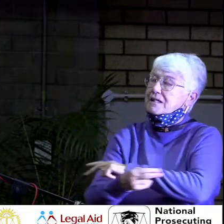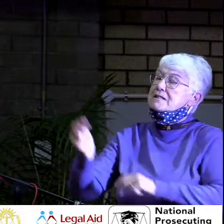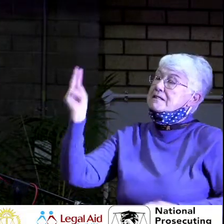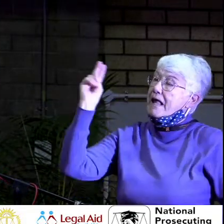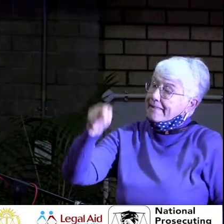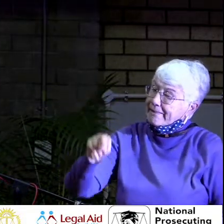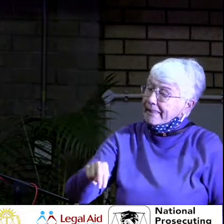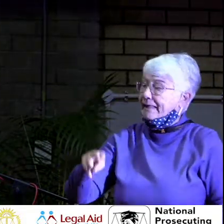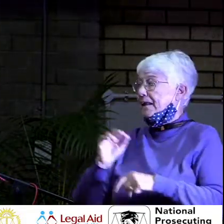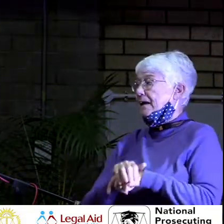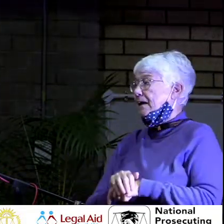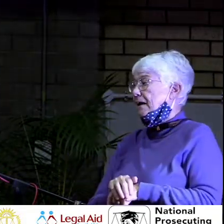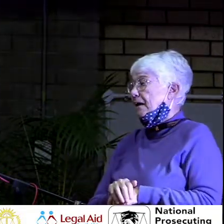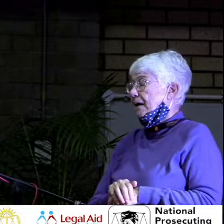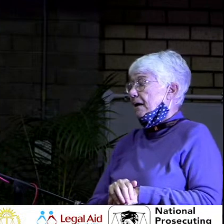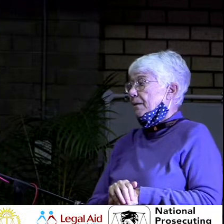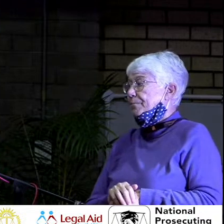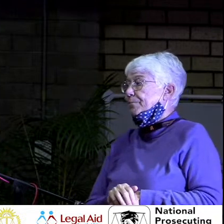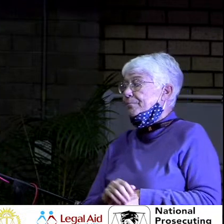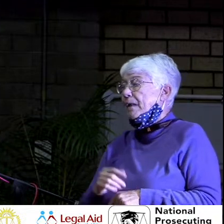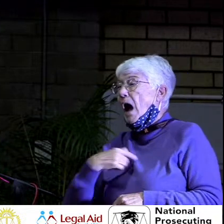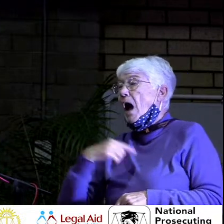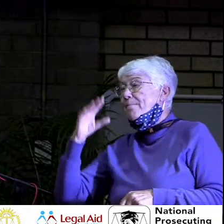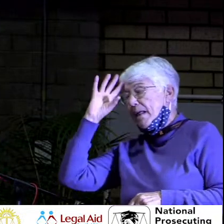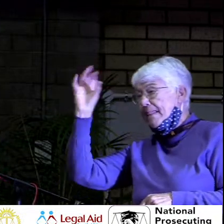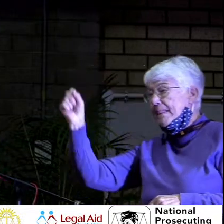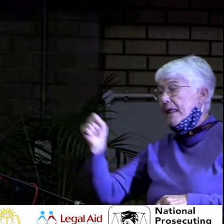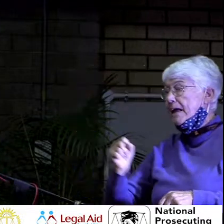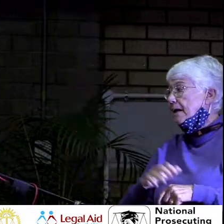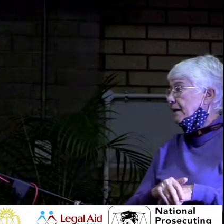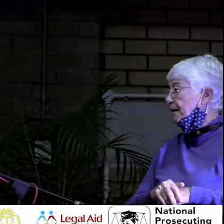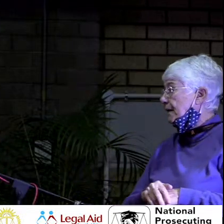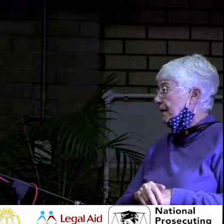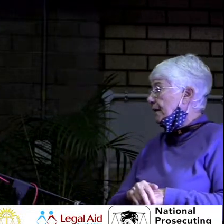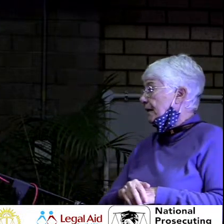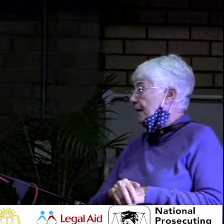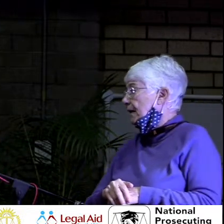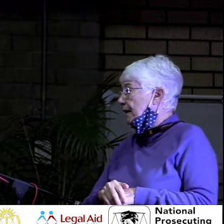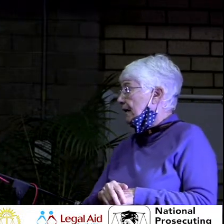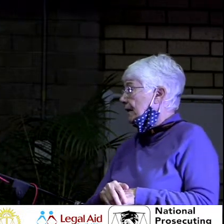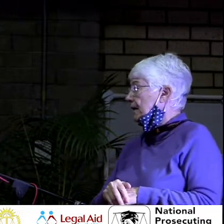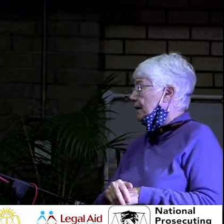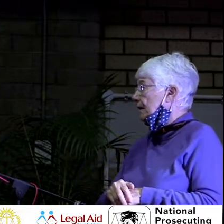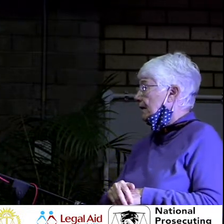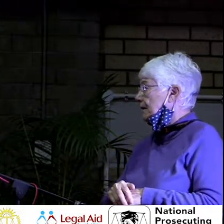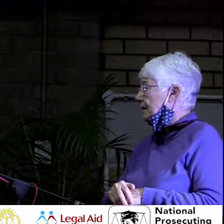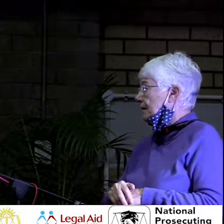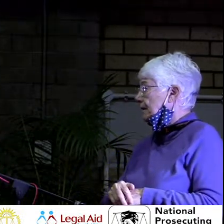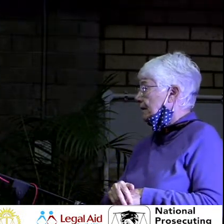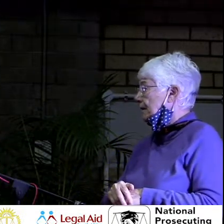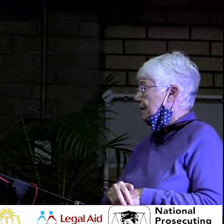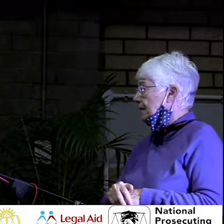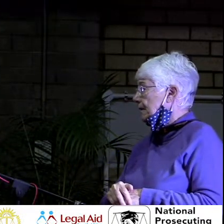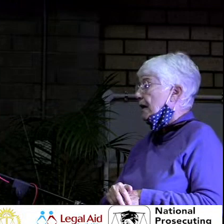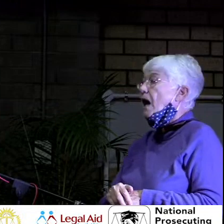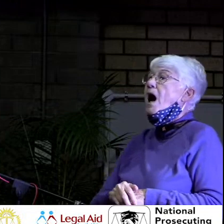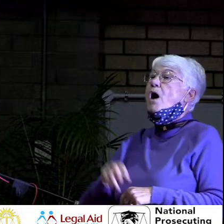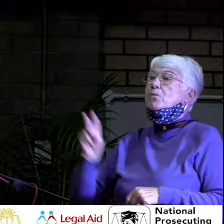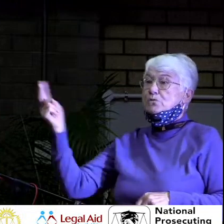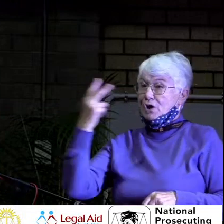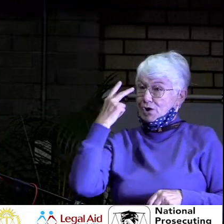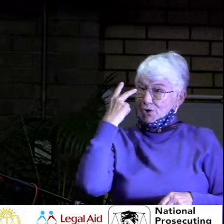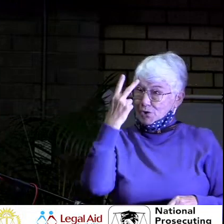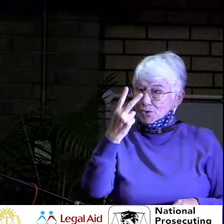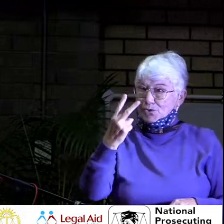I believe the turning point needs to take place with grassroots representation levels.